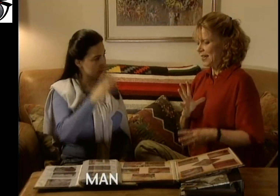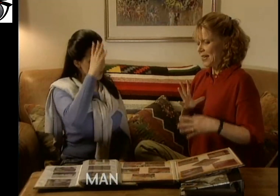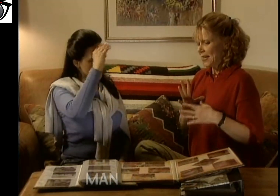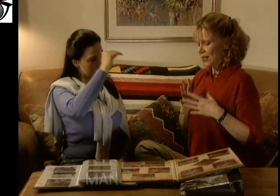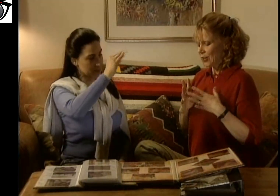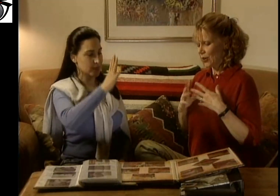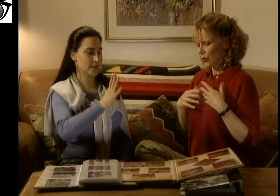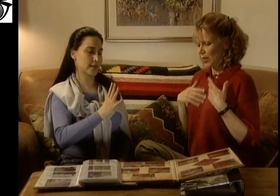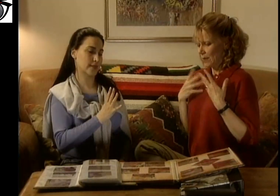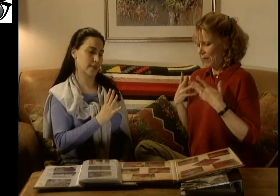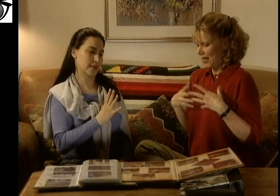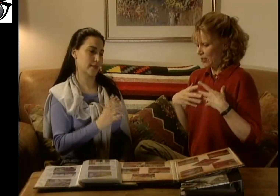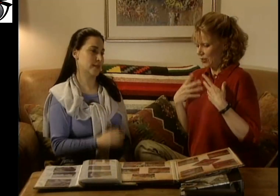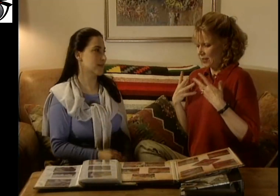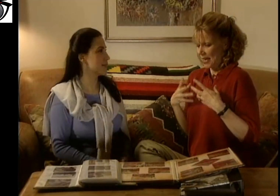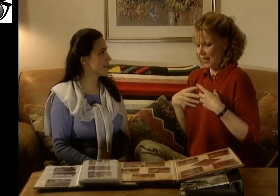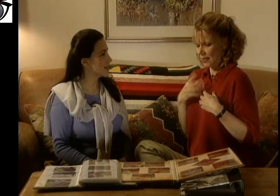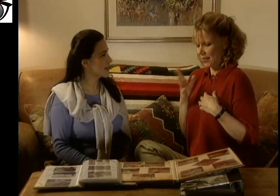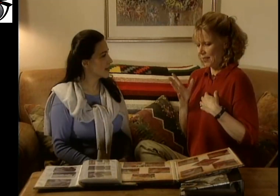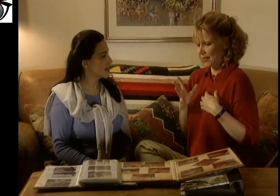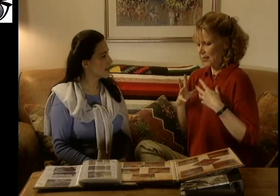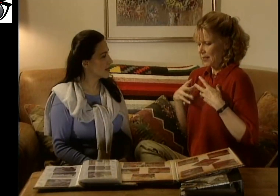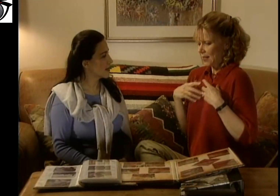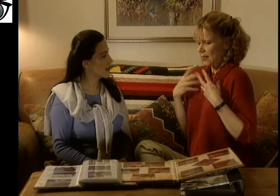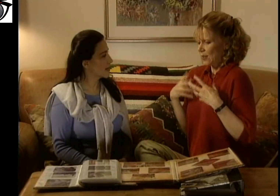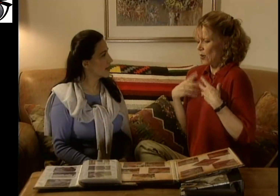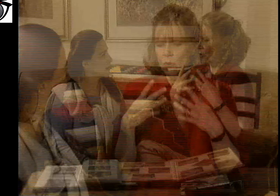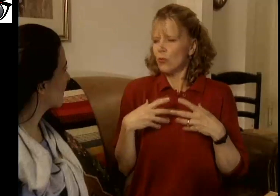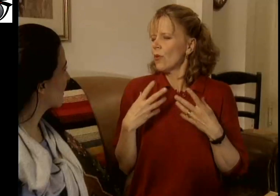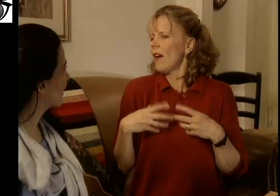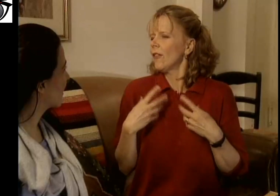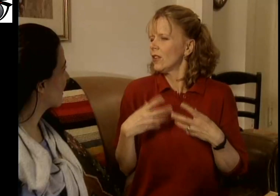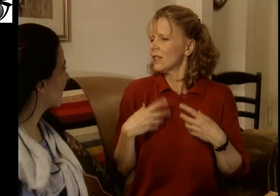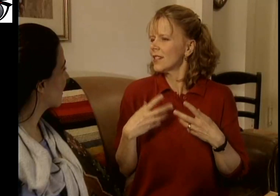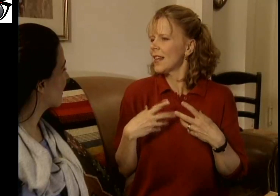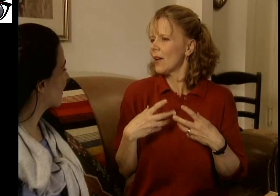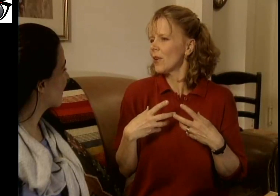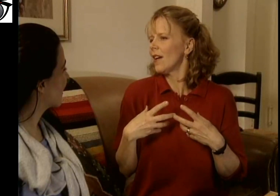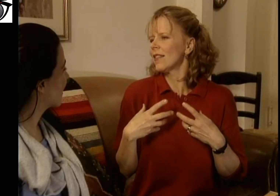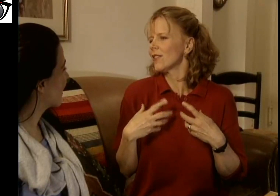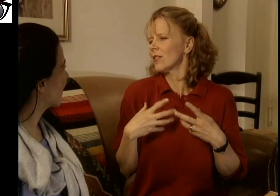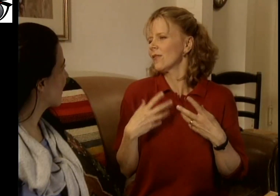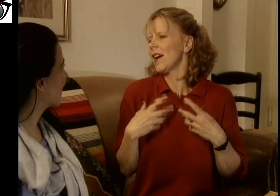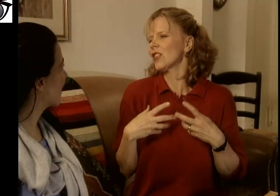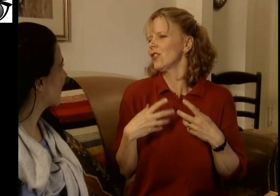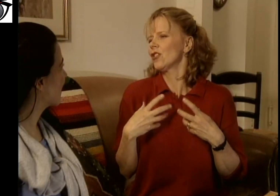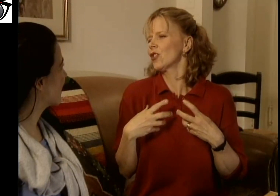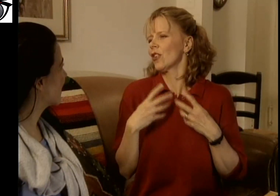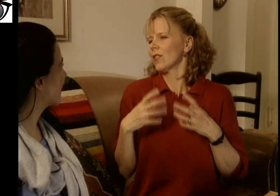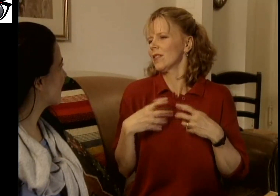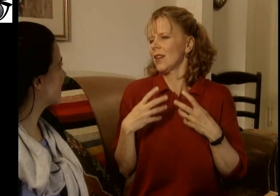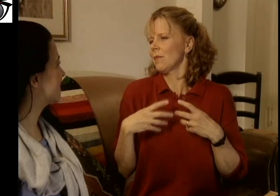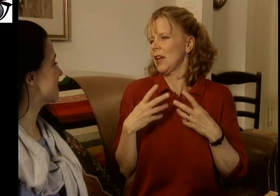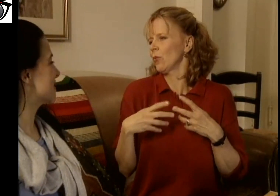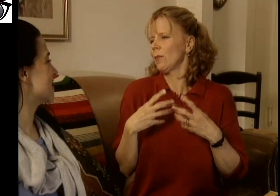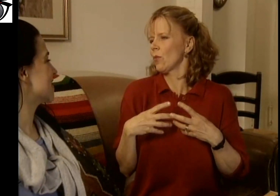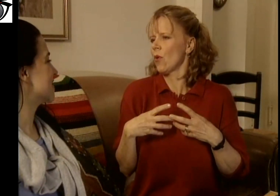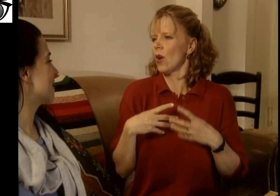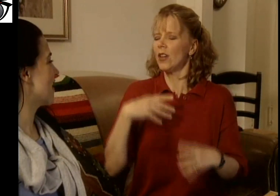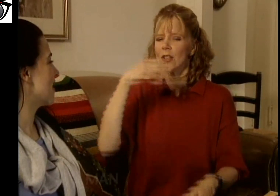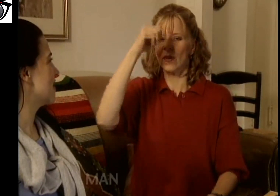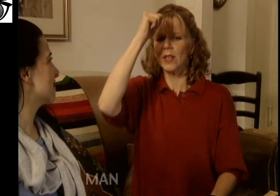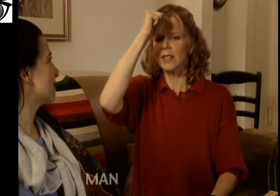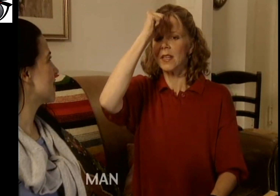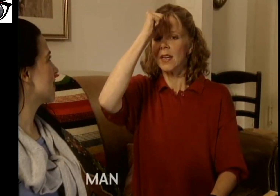Man. And, you can imagine that the old ruffles that were on those old-fashioned shirts that men and